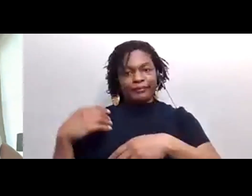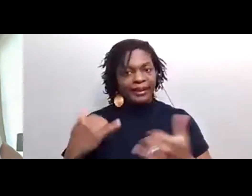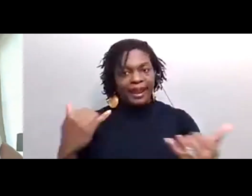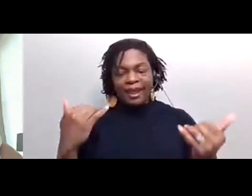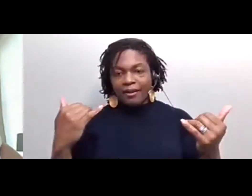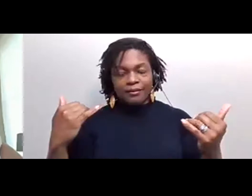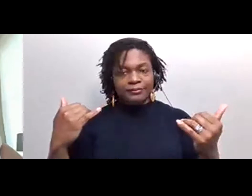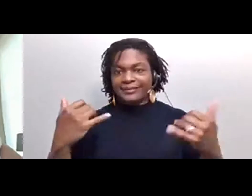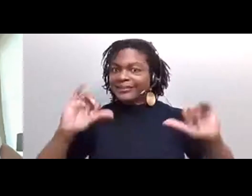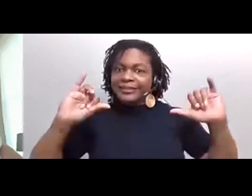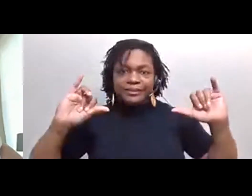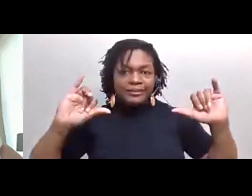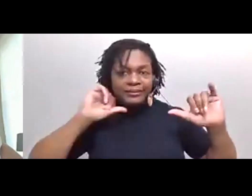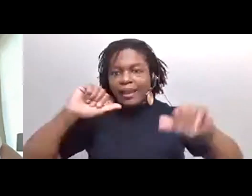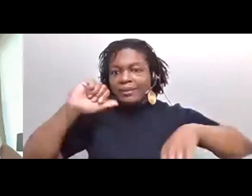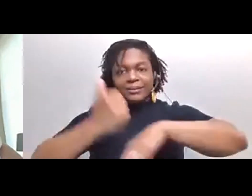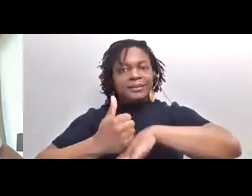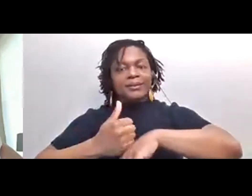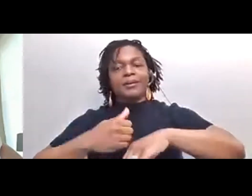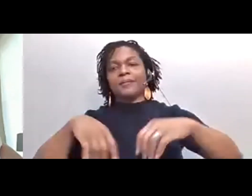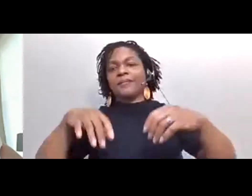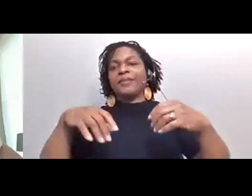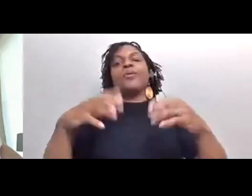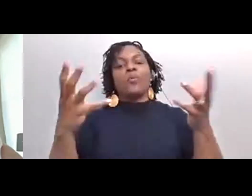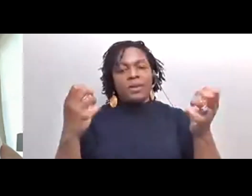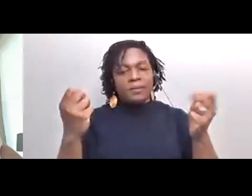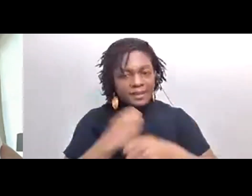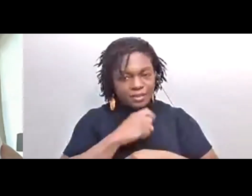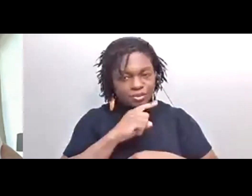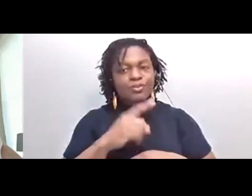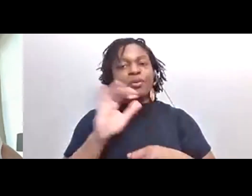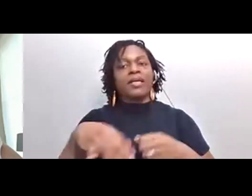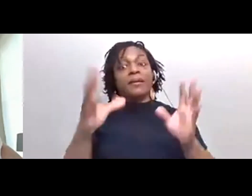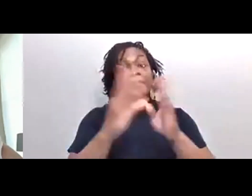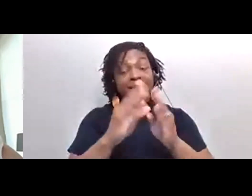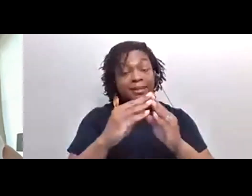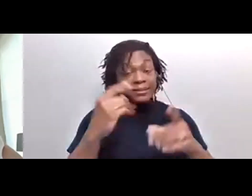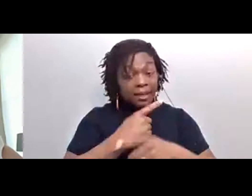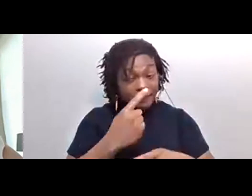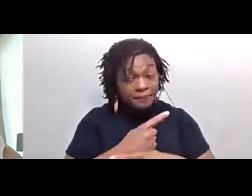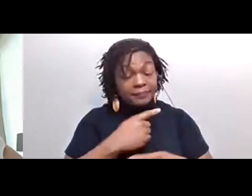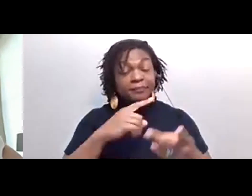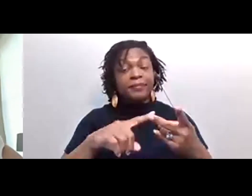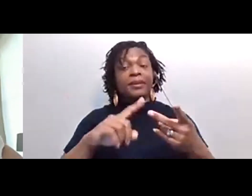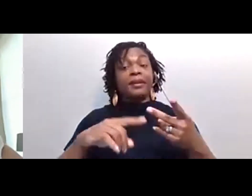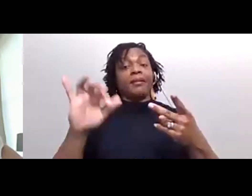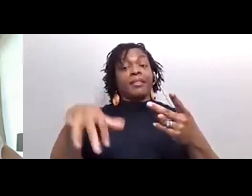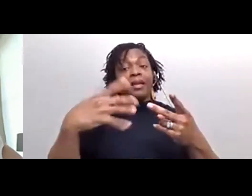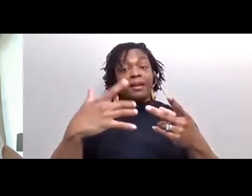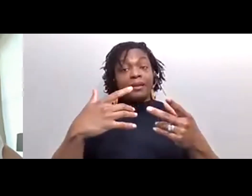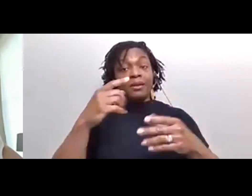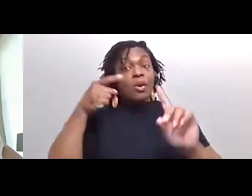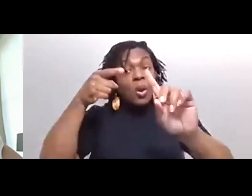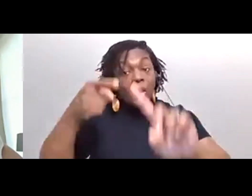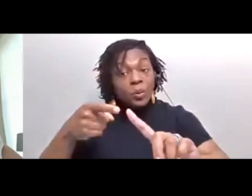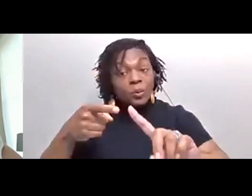out, that the studies are being done, the meetings are being had, so that these gains that we had will actually be realized